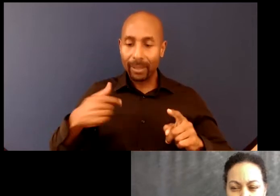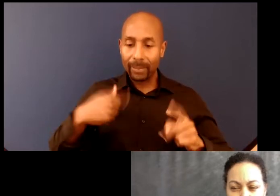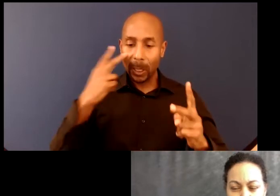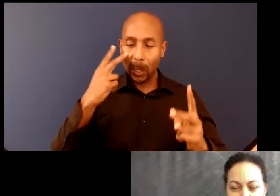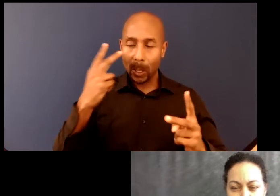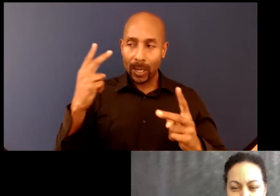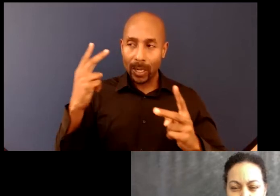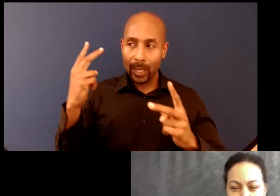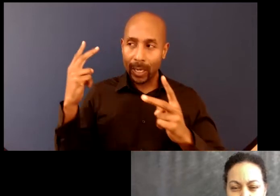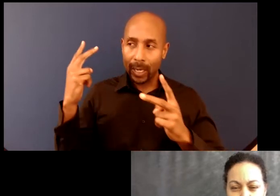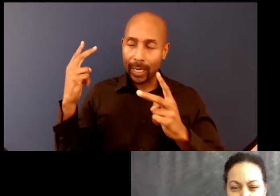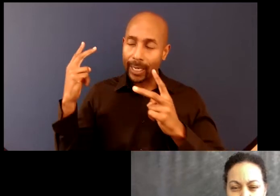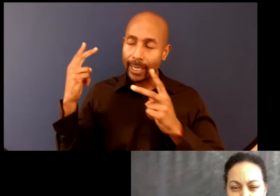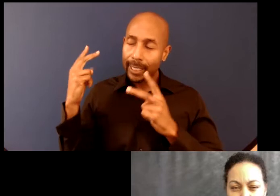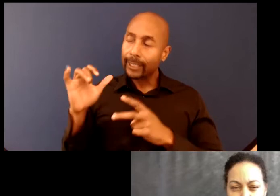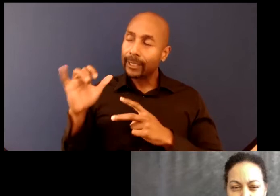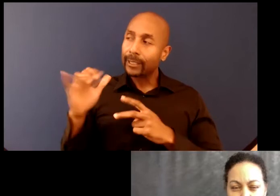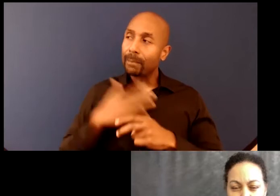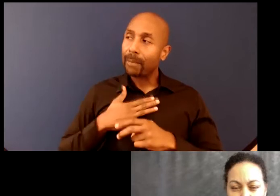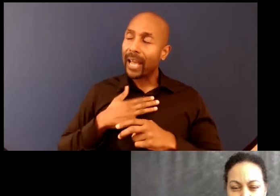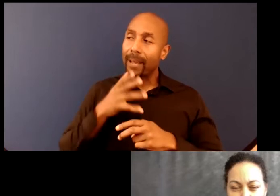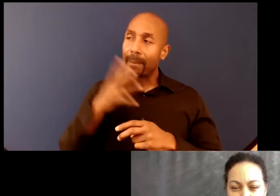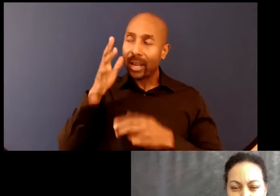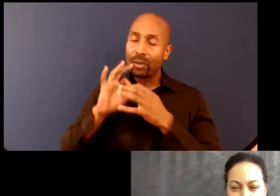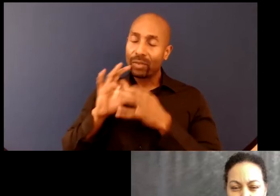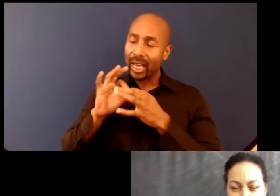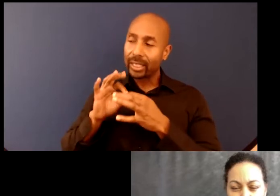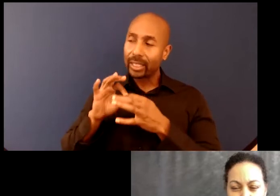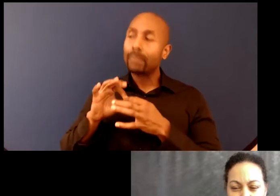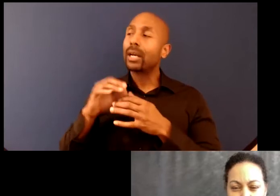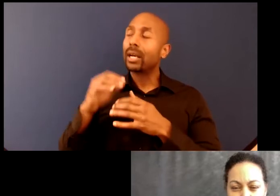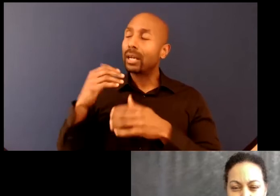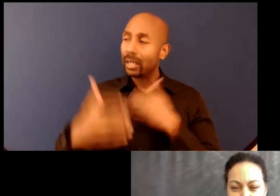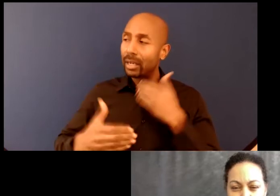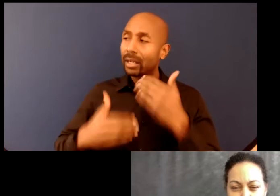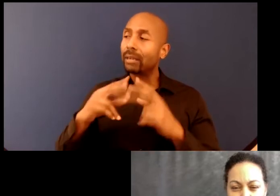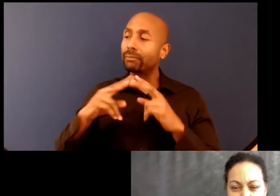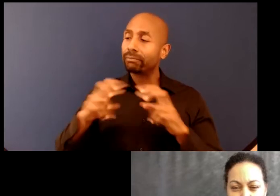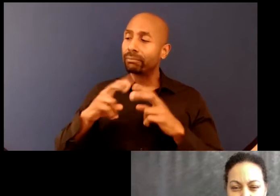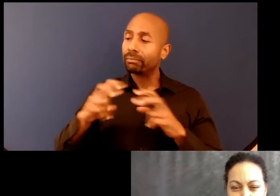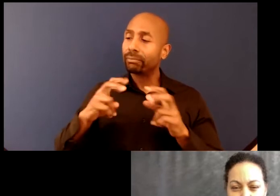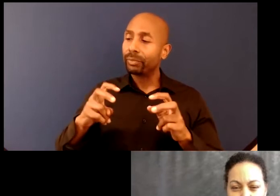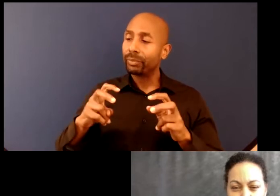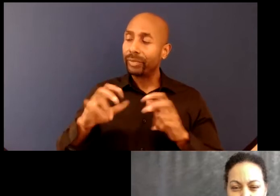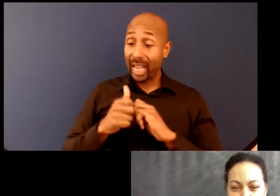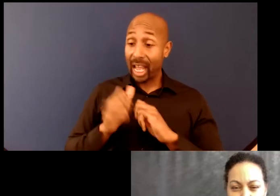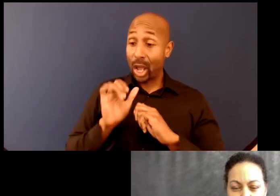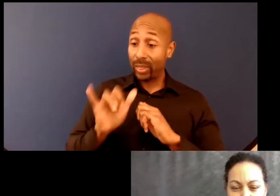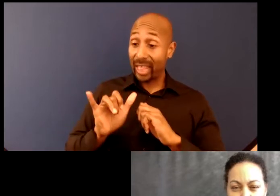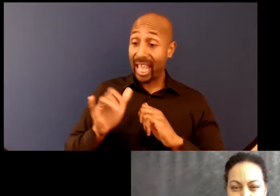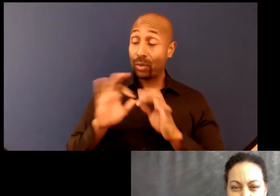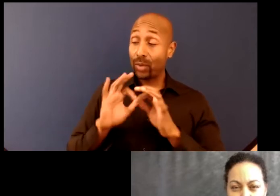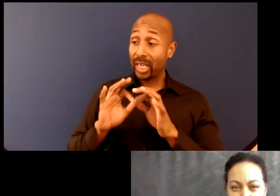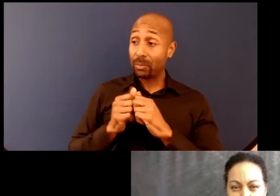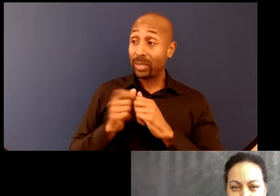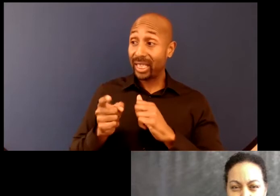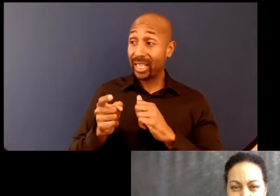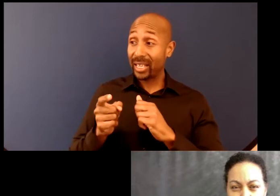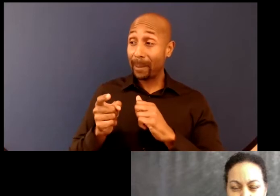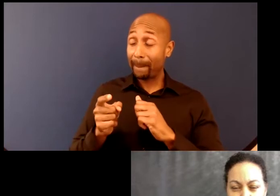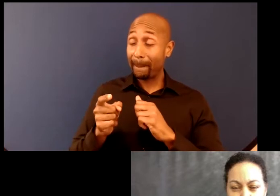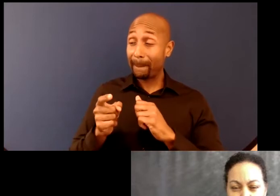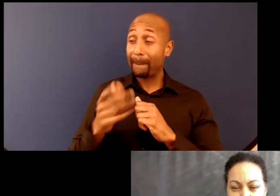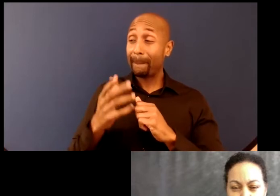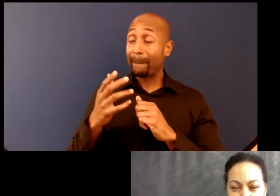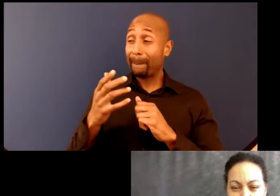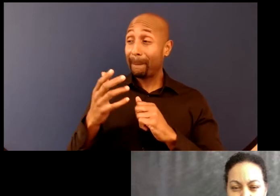my relationship with my parents and how my relationship with them and our